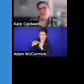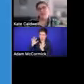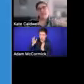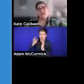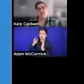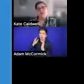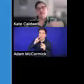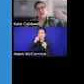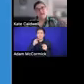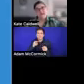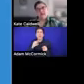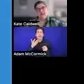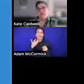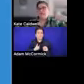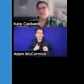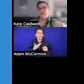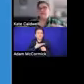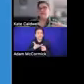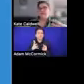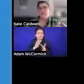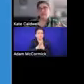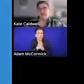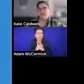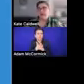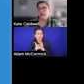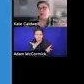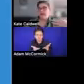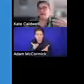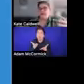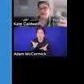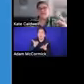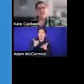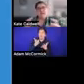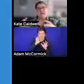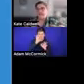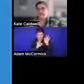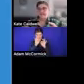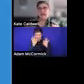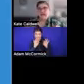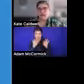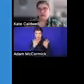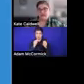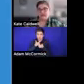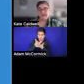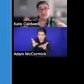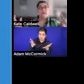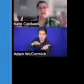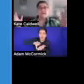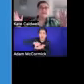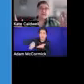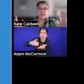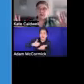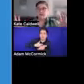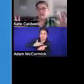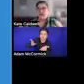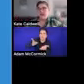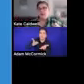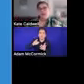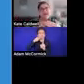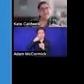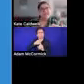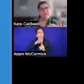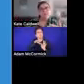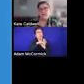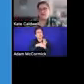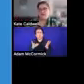when you think about human rights, they were developed initially around these single axis categories and treaty silos. And